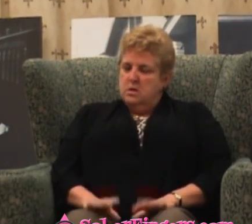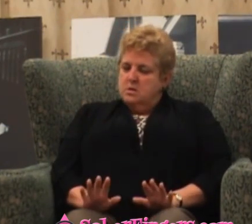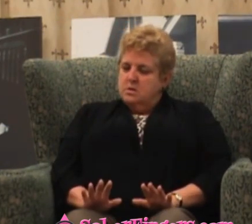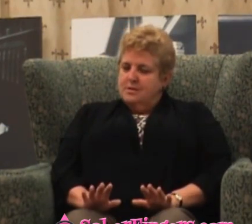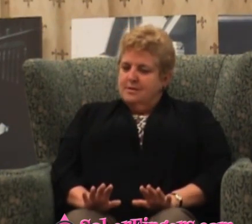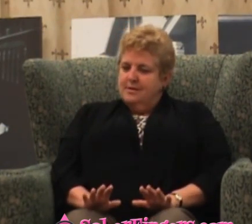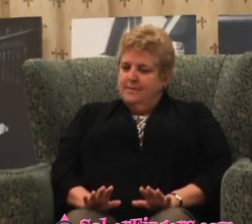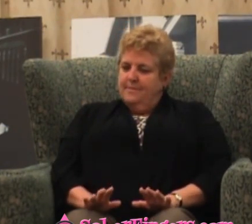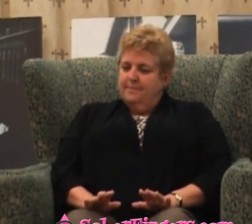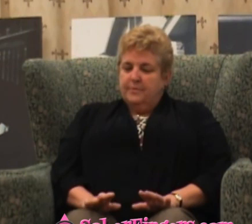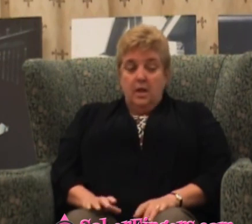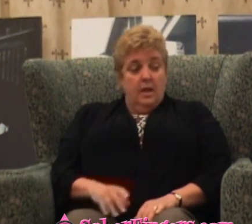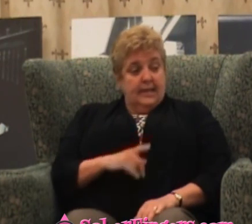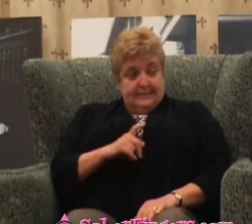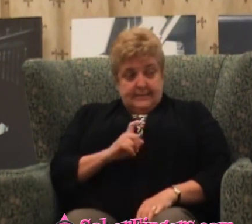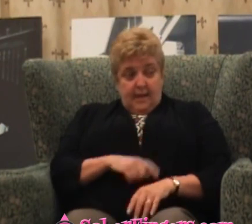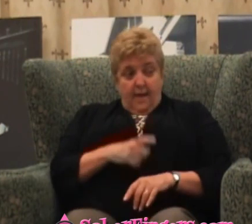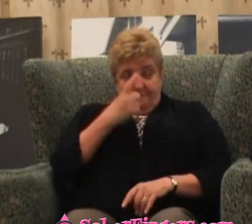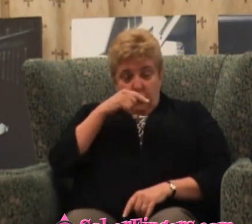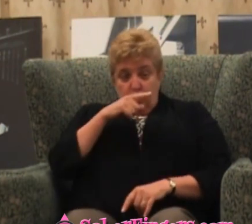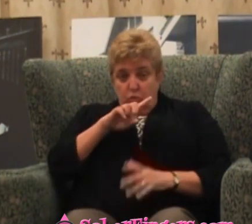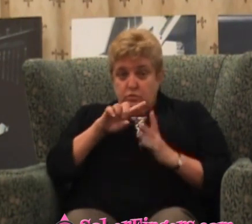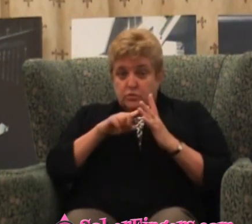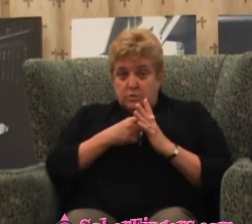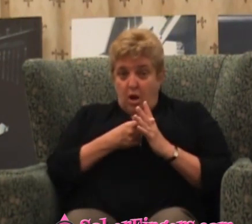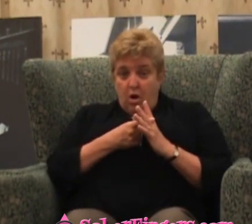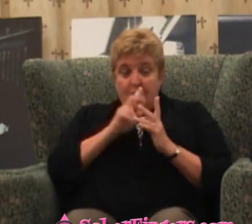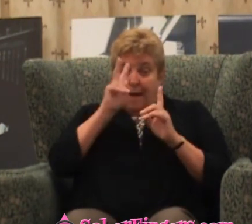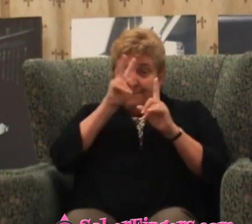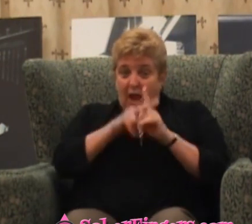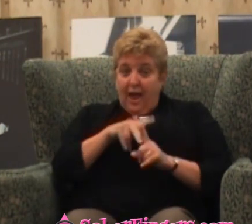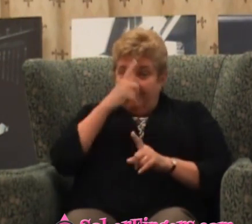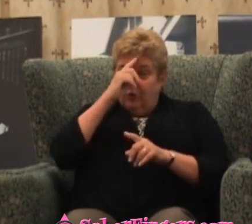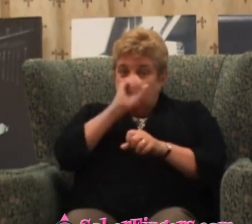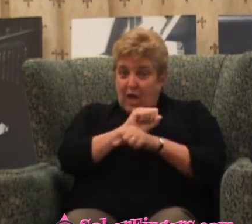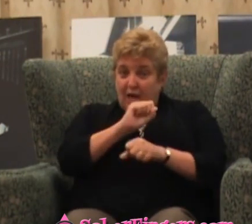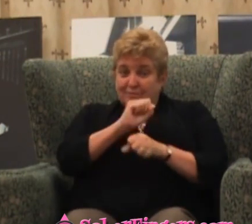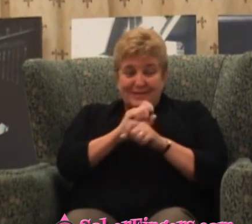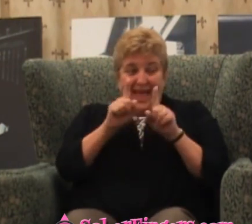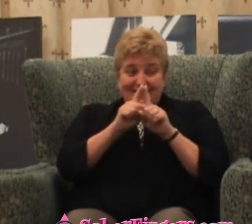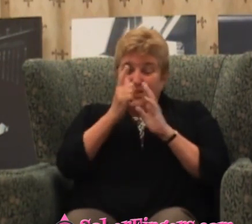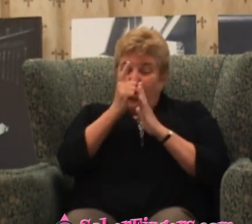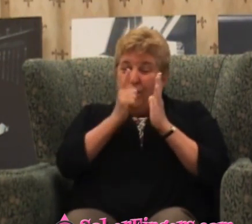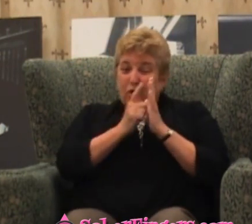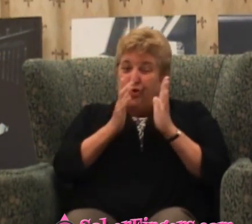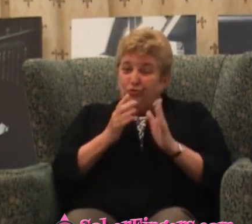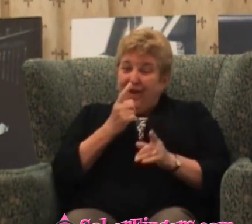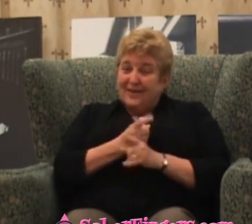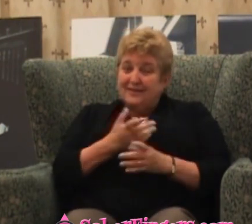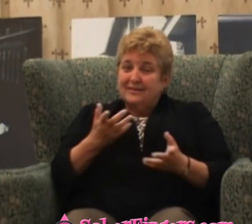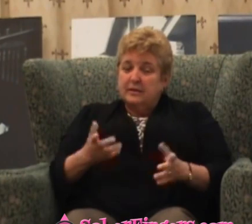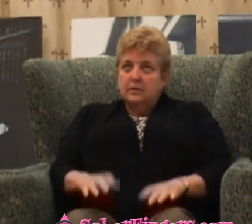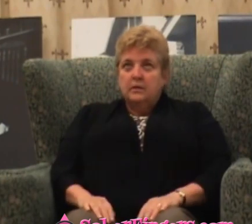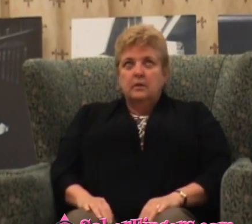Ronald, isn't it time for you to start applying for a job as a lawyer? Still living in